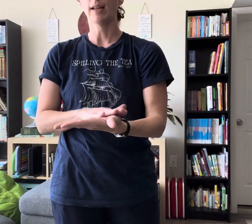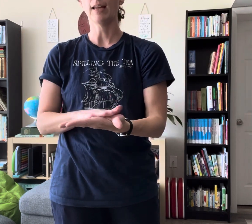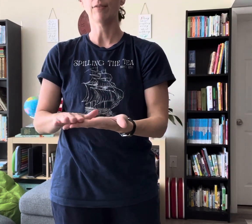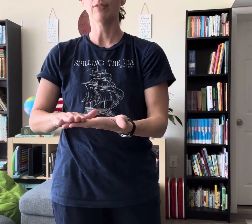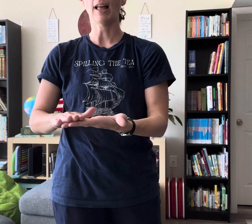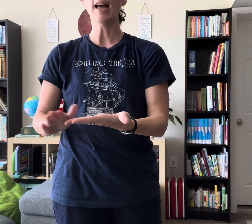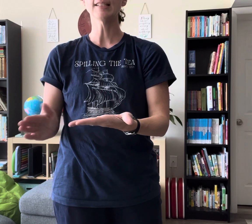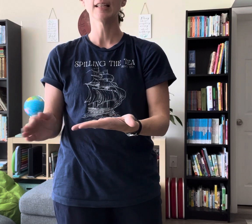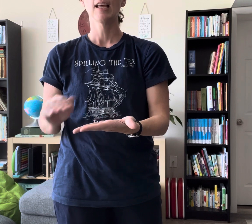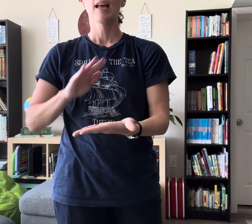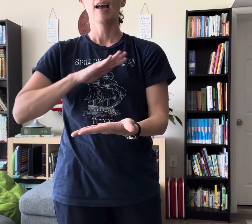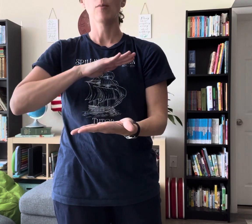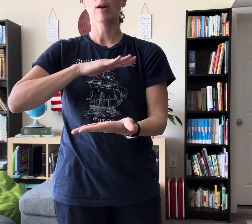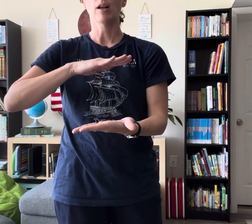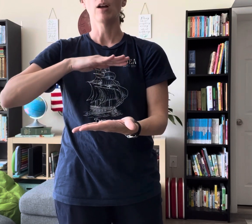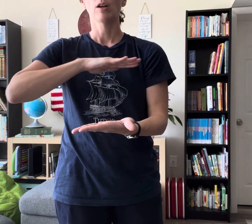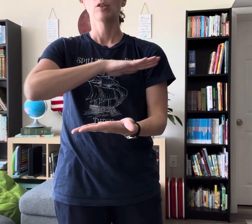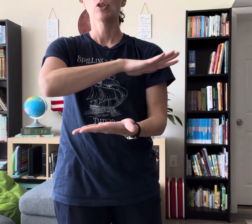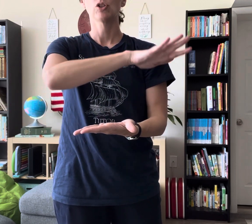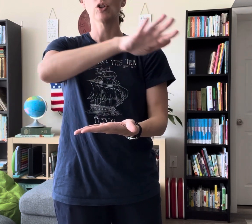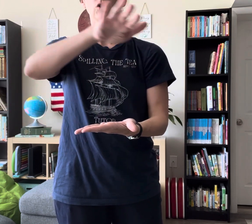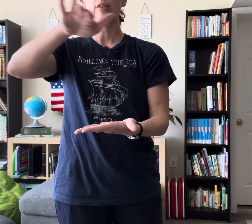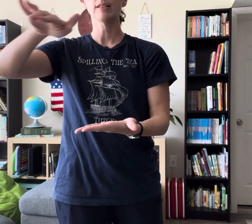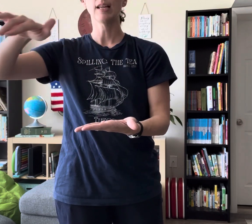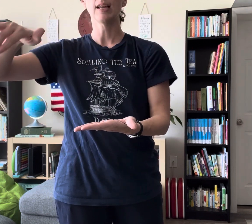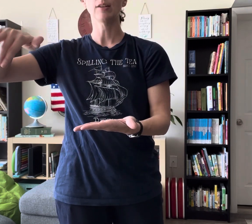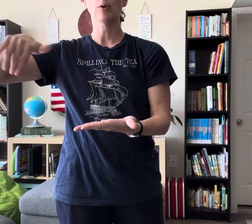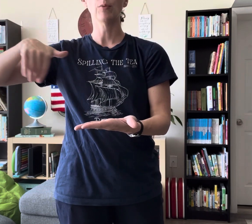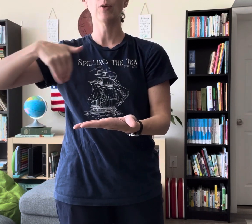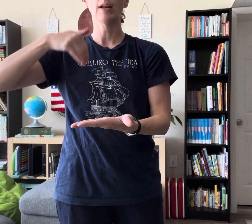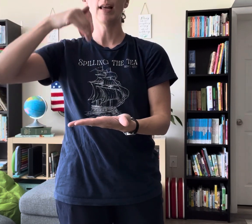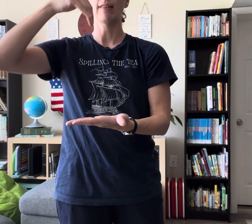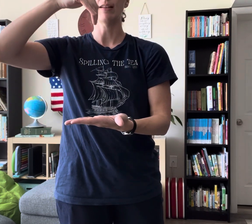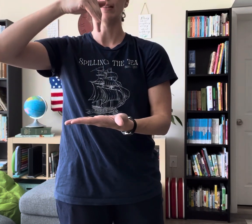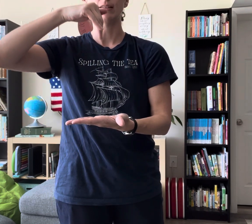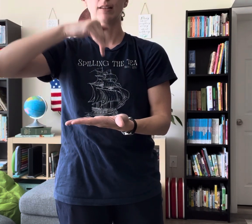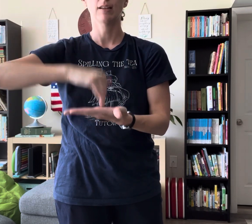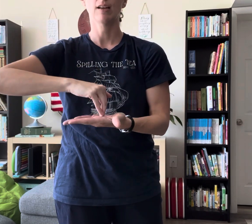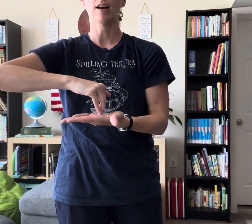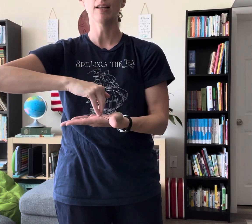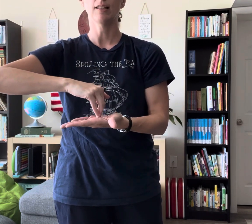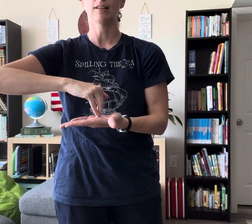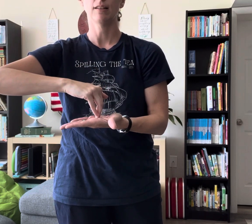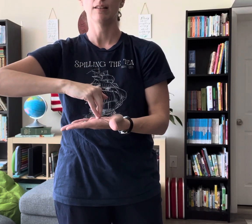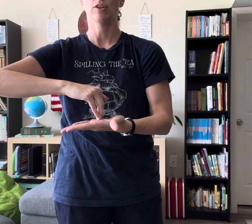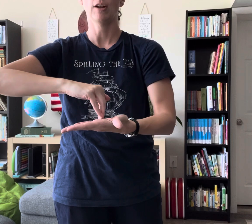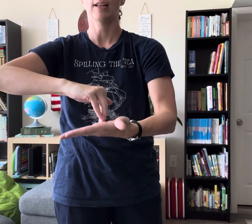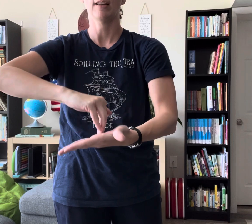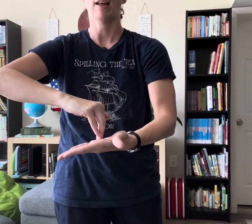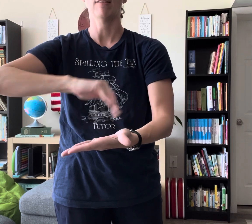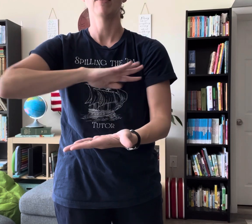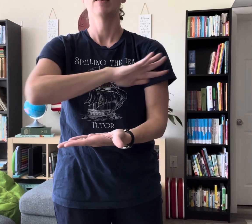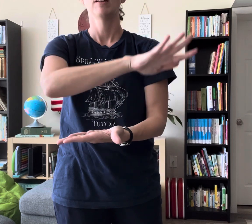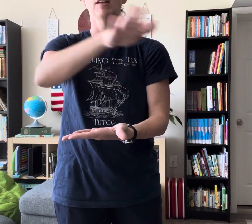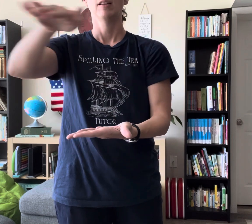hand flat, and we're going to circle this hand over it and then cut your hand in half. The